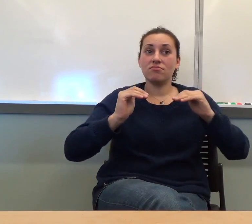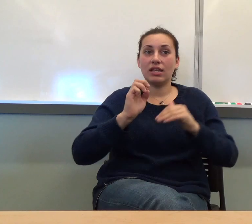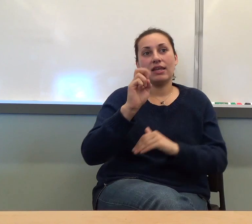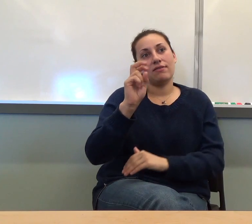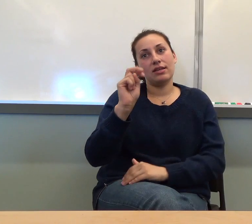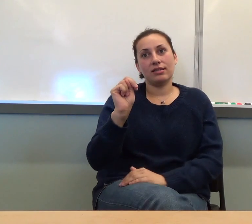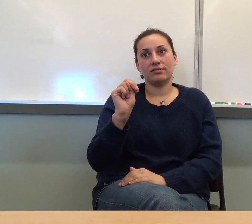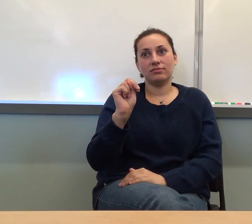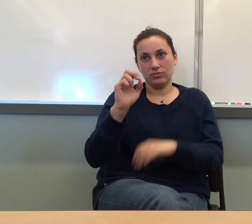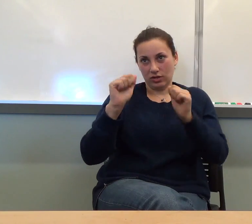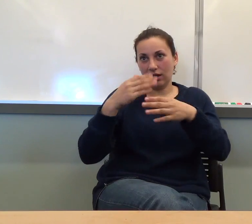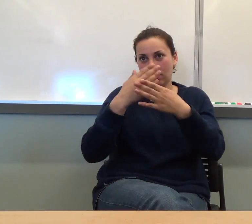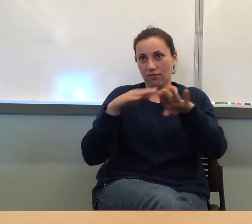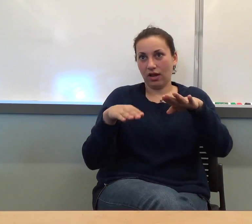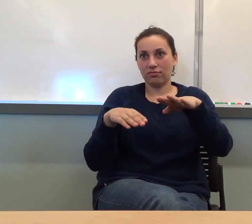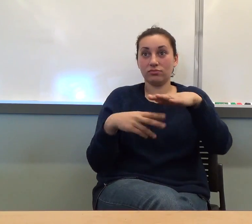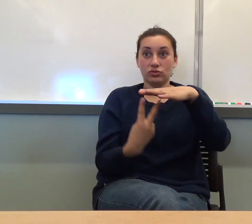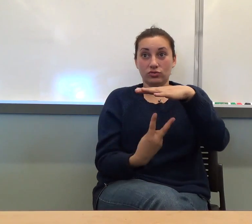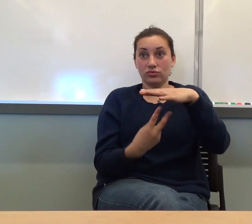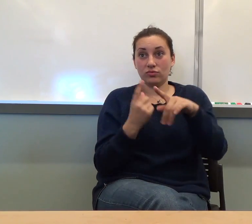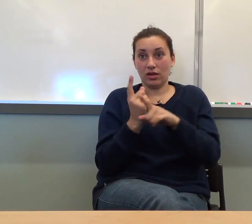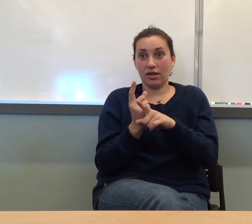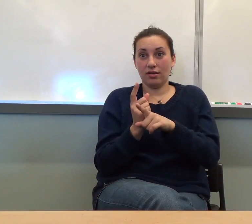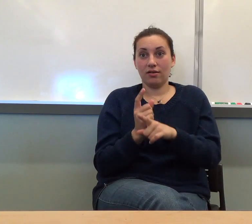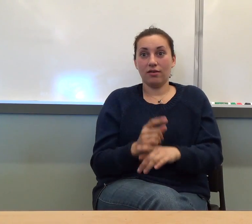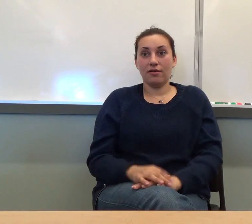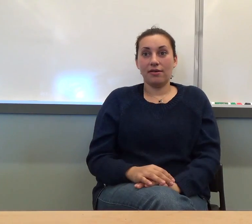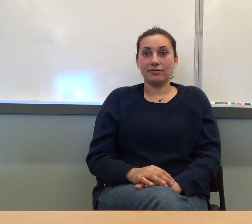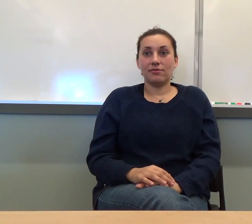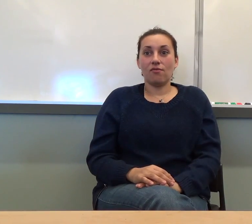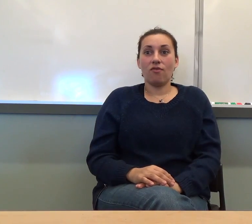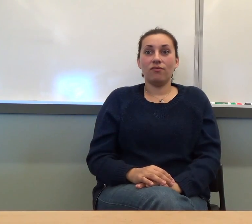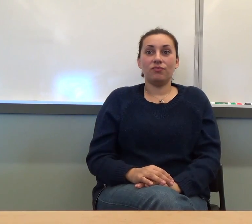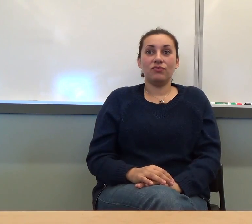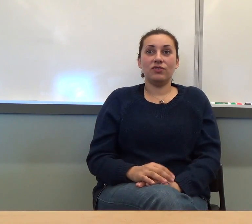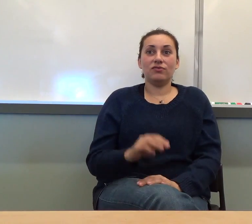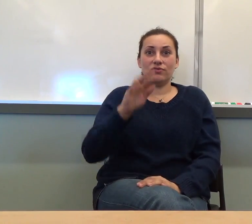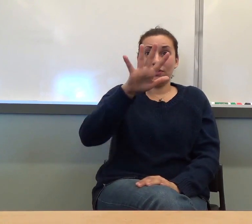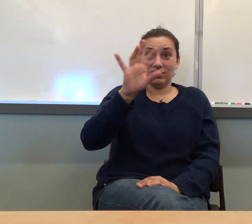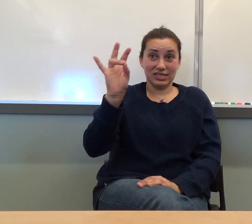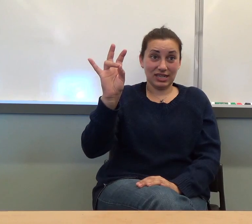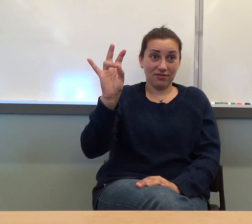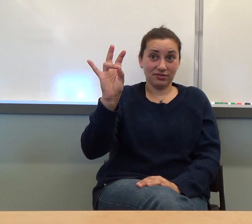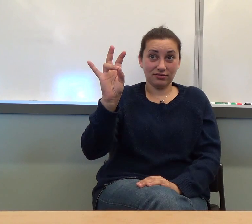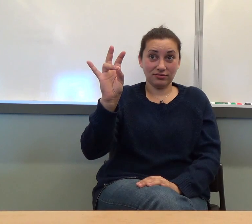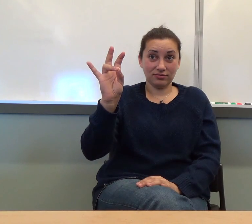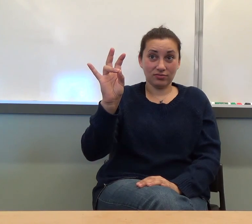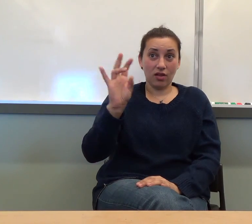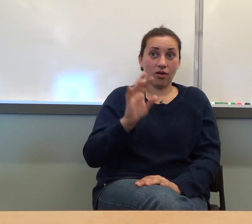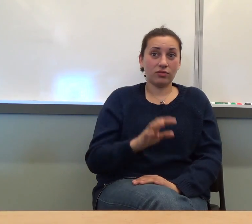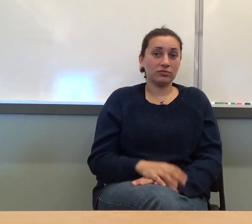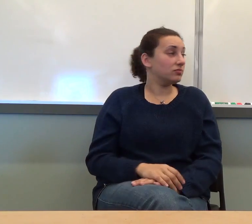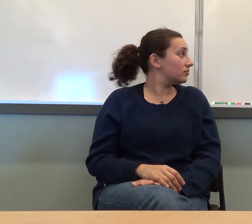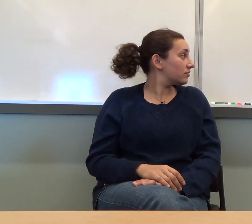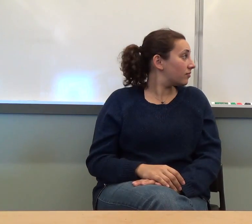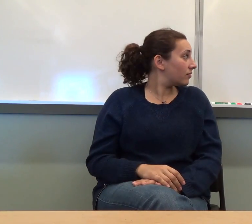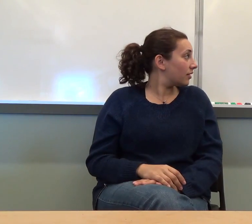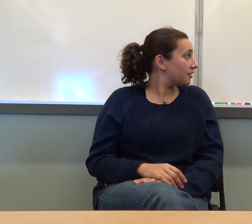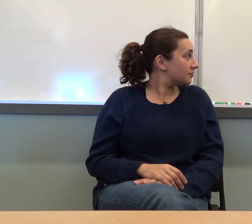by 2, right? So we can do that. 2 into 54, that's still even. 2 into